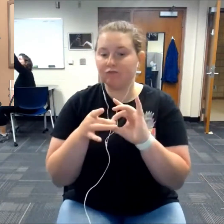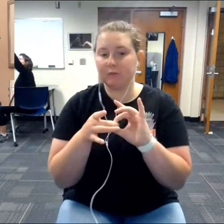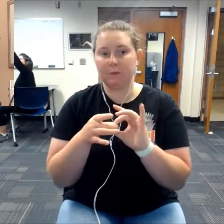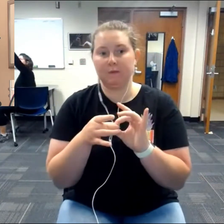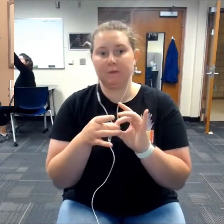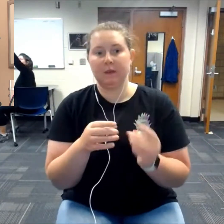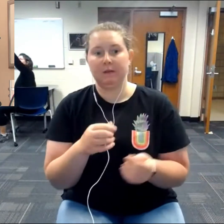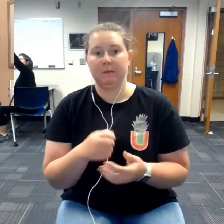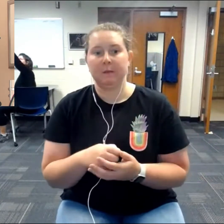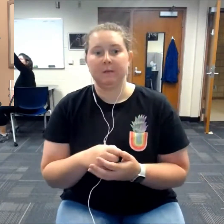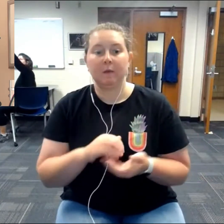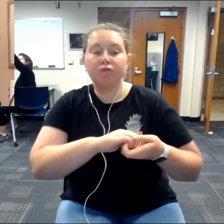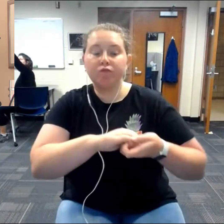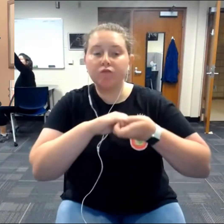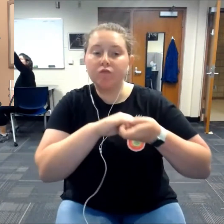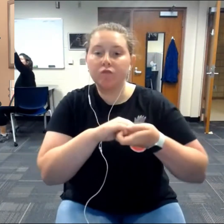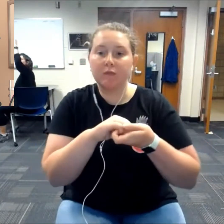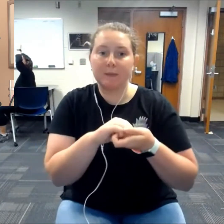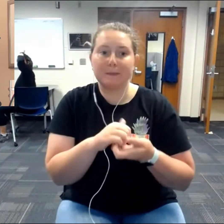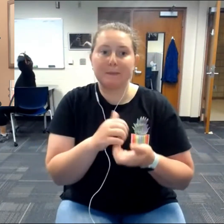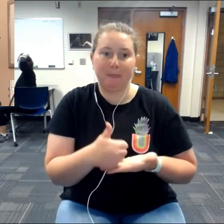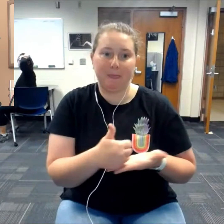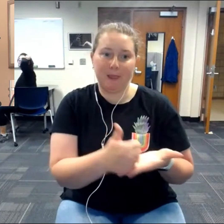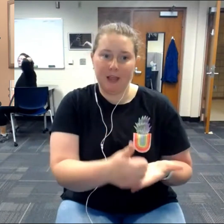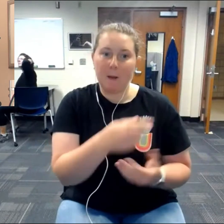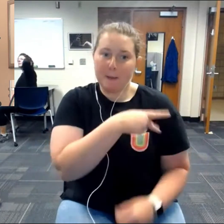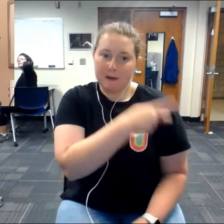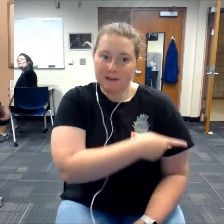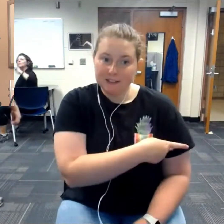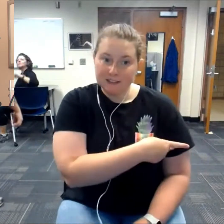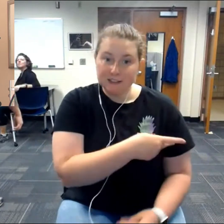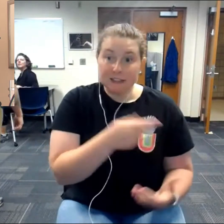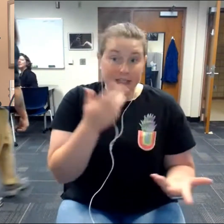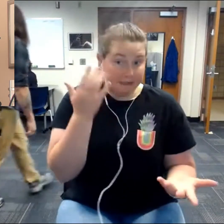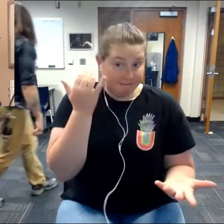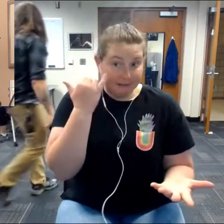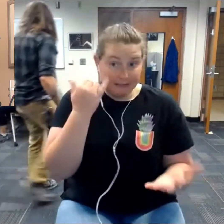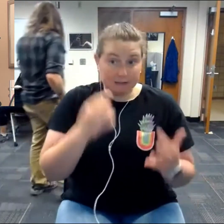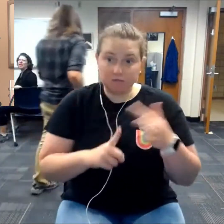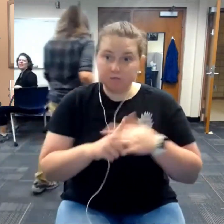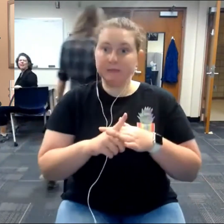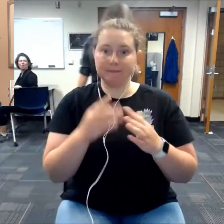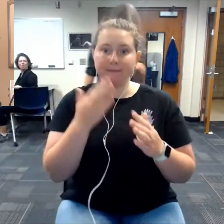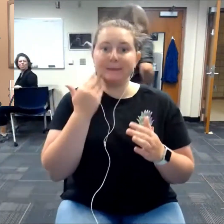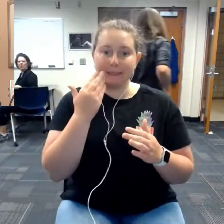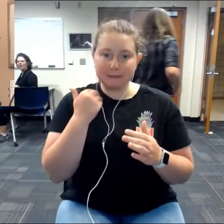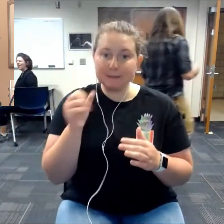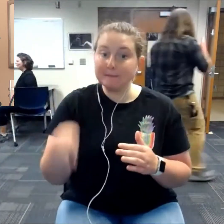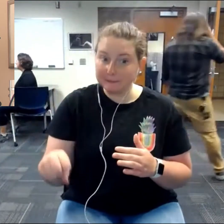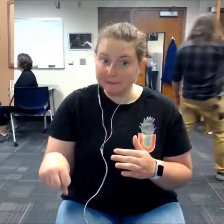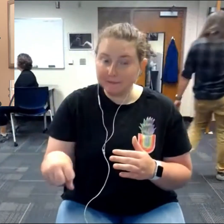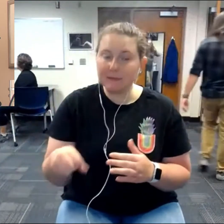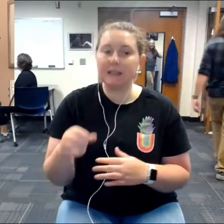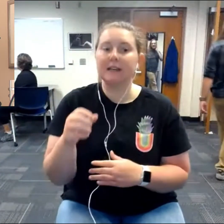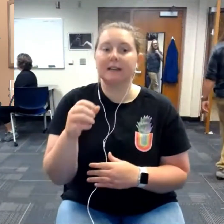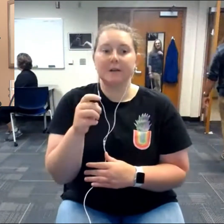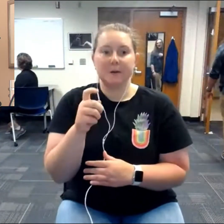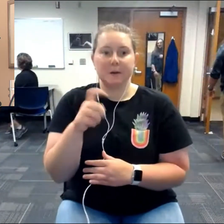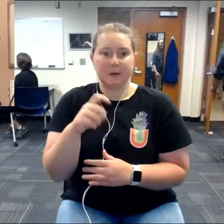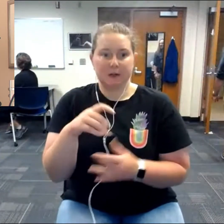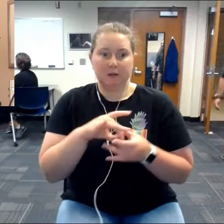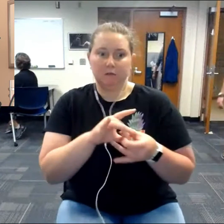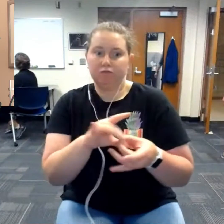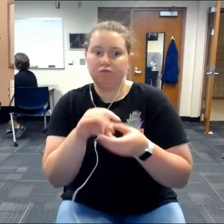there is, then that means the current system needs altering. We're not going to tell their other doctors how to practice. We just work as a team to give them